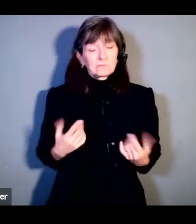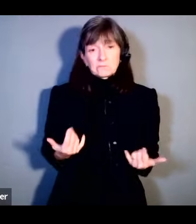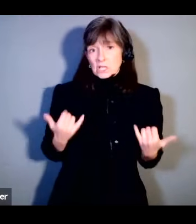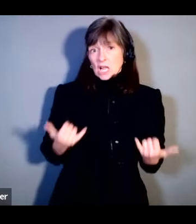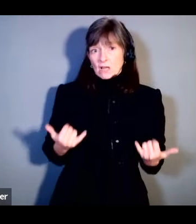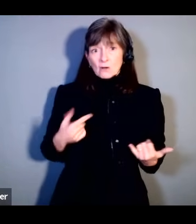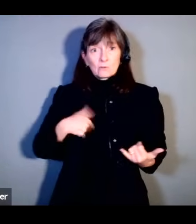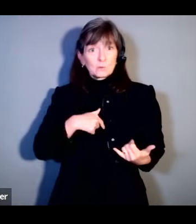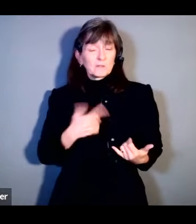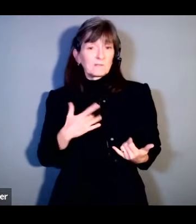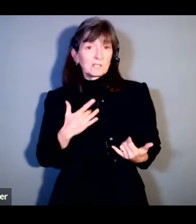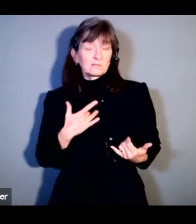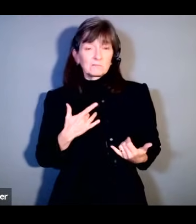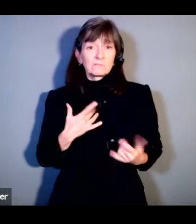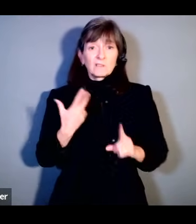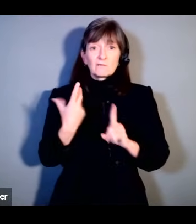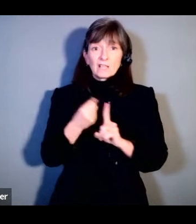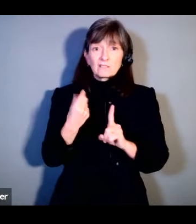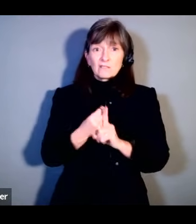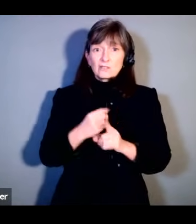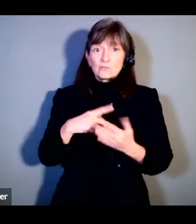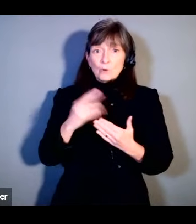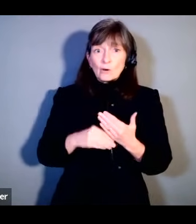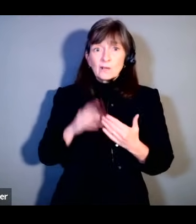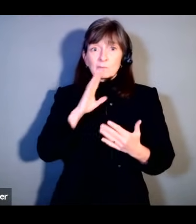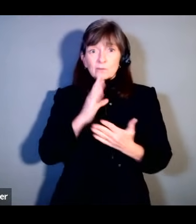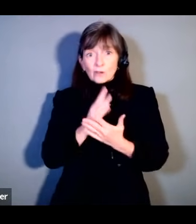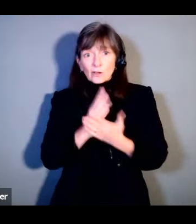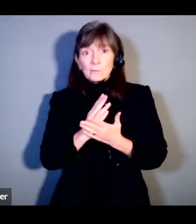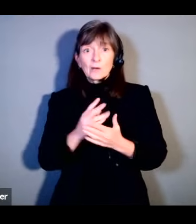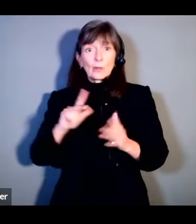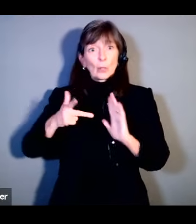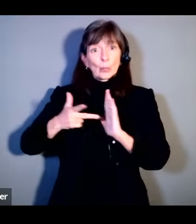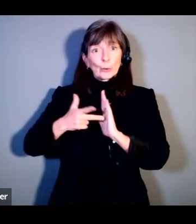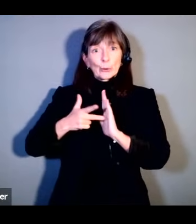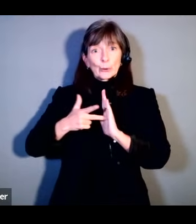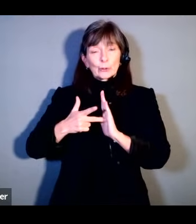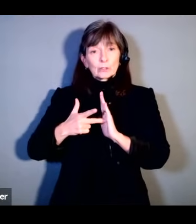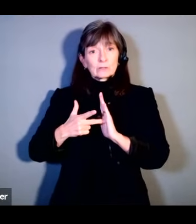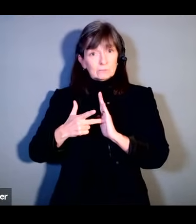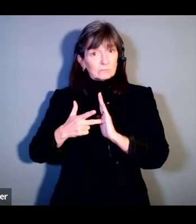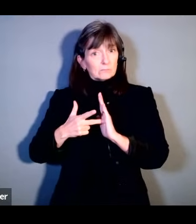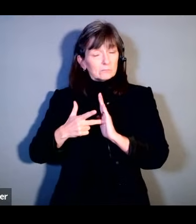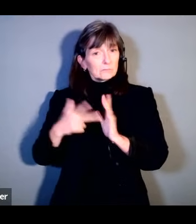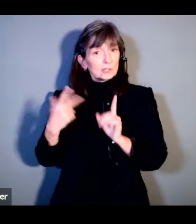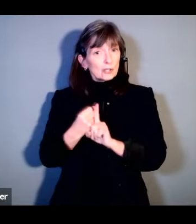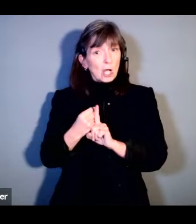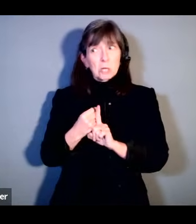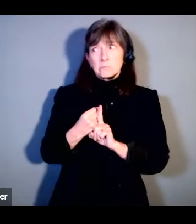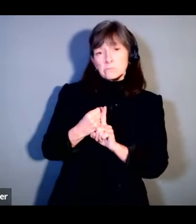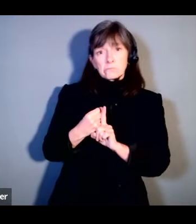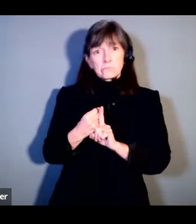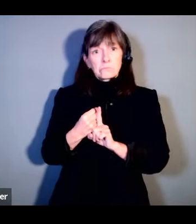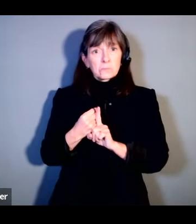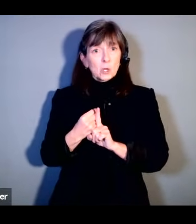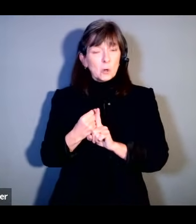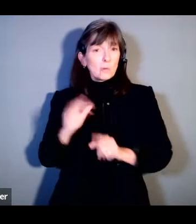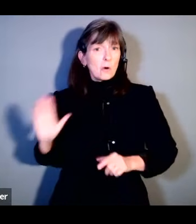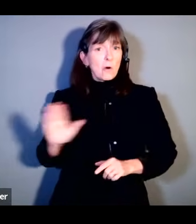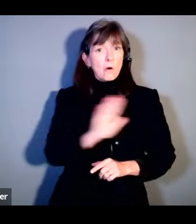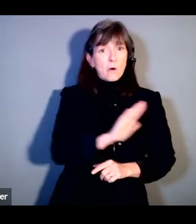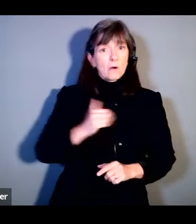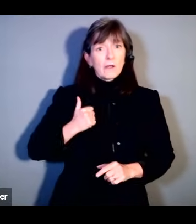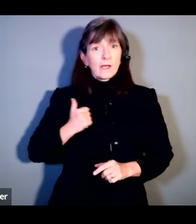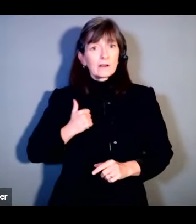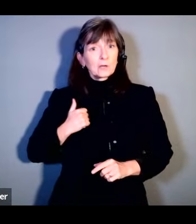part of a vaccination program, talking about booster doses. So I think it's quite reasonable as Chief Medical Officer's Health for us to